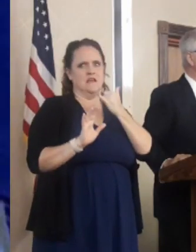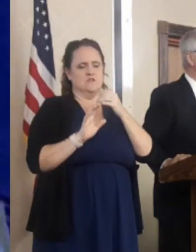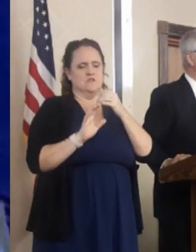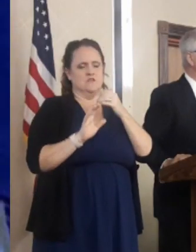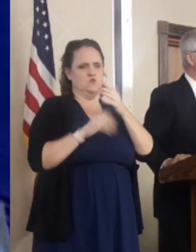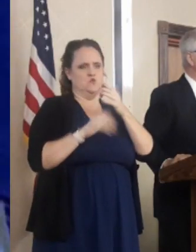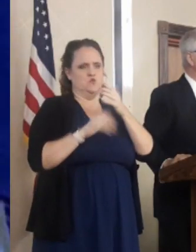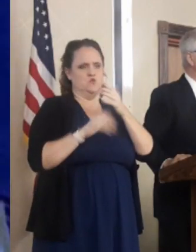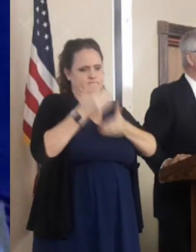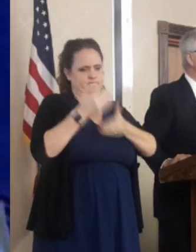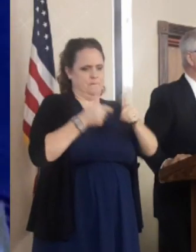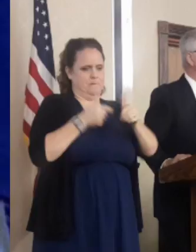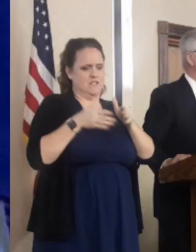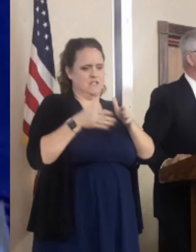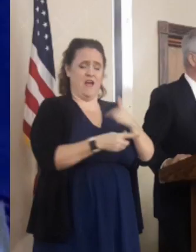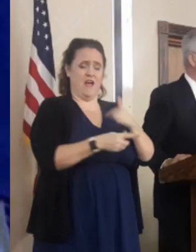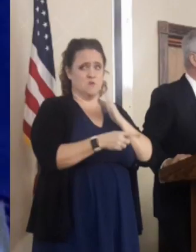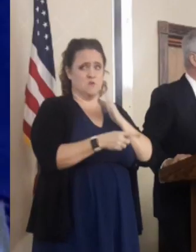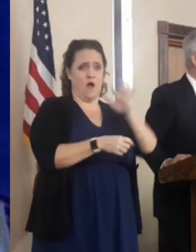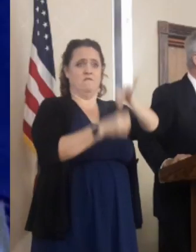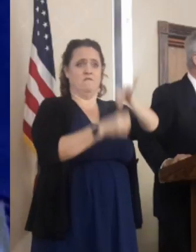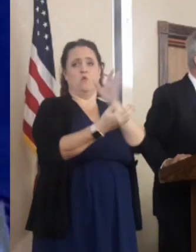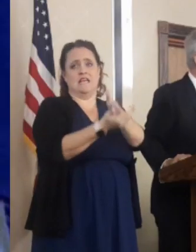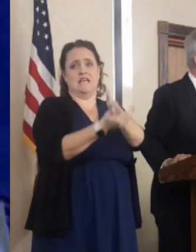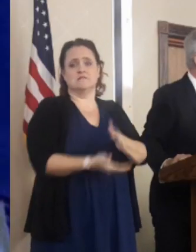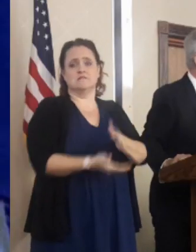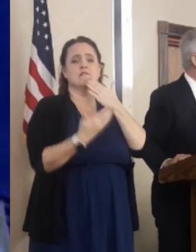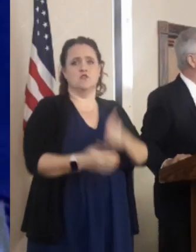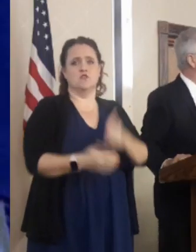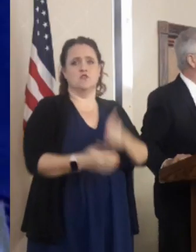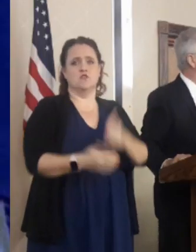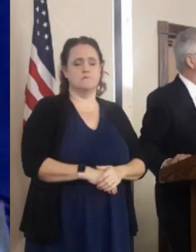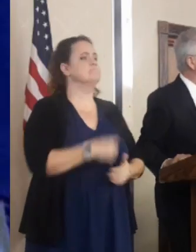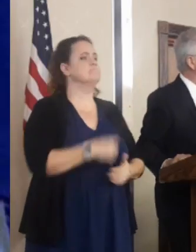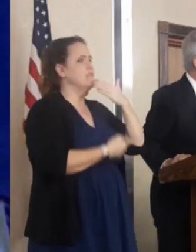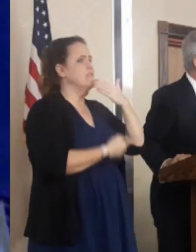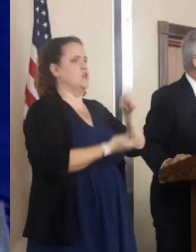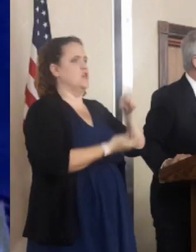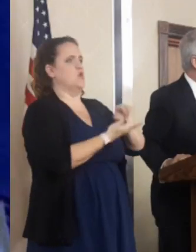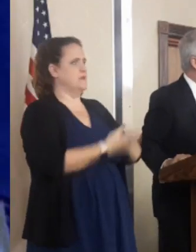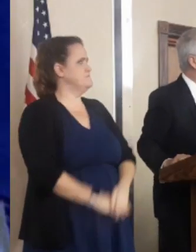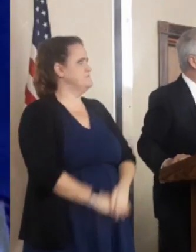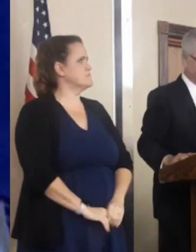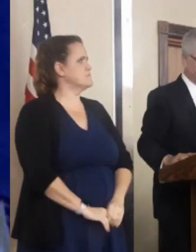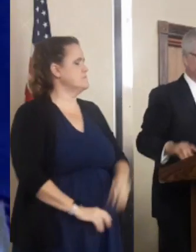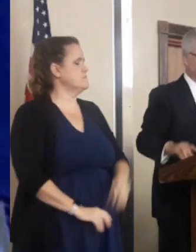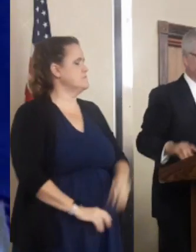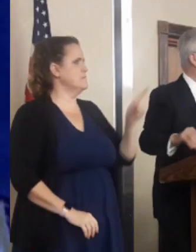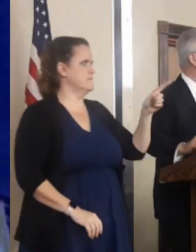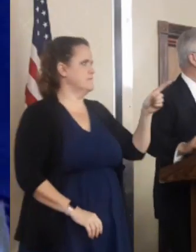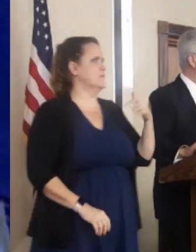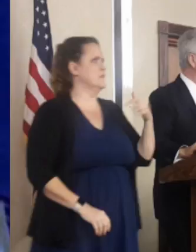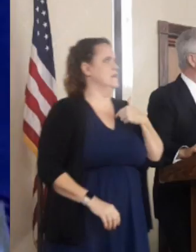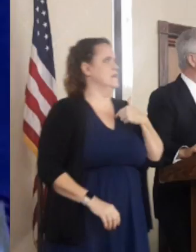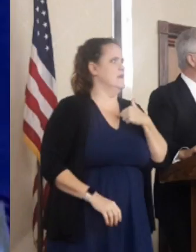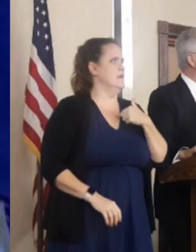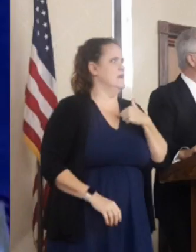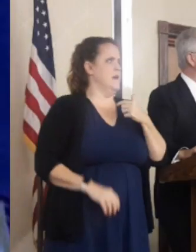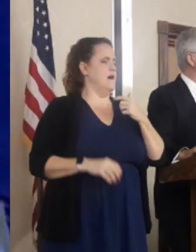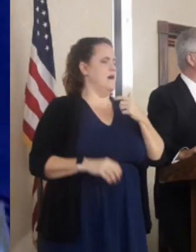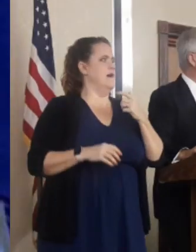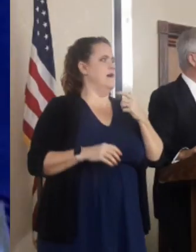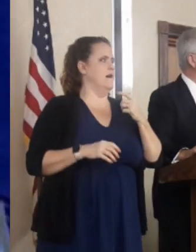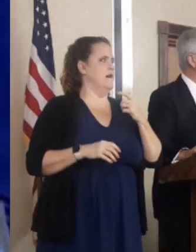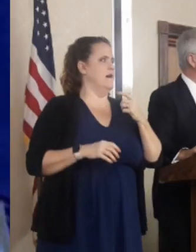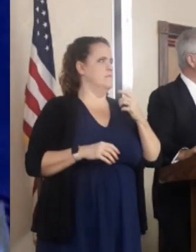against. Thank you. Thank you. Noted. Chris Holcomb, SB3, speaking in favor of my motion. I was the chairman